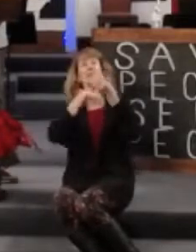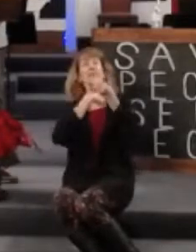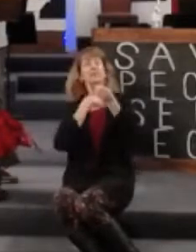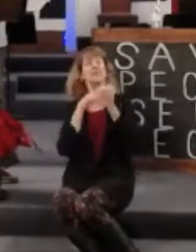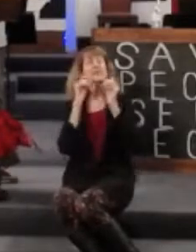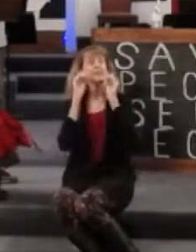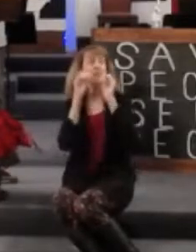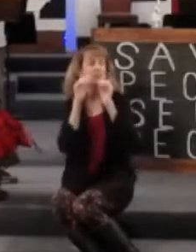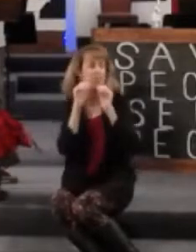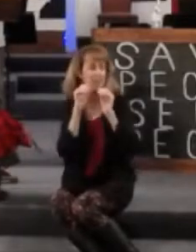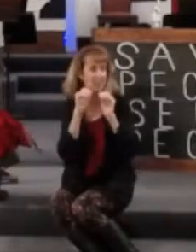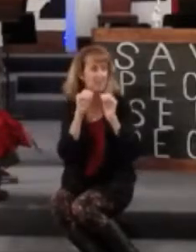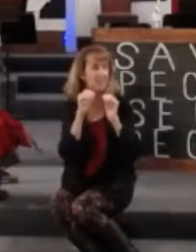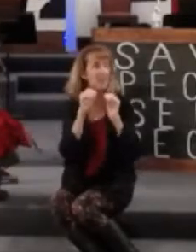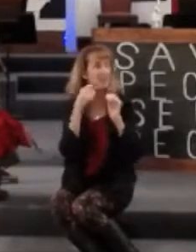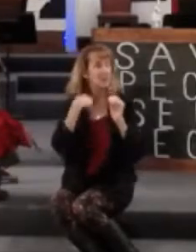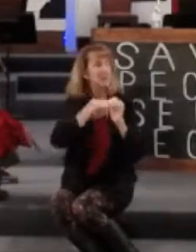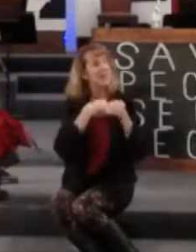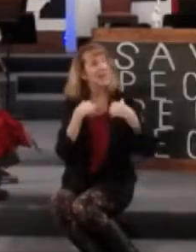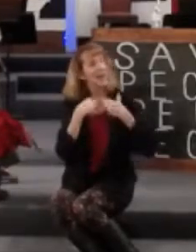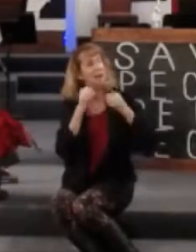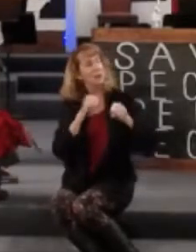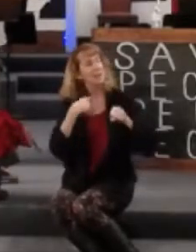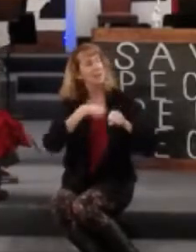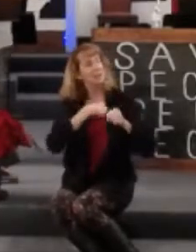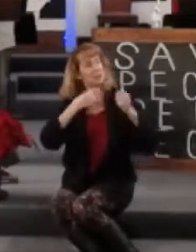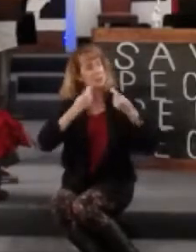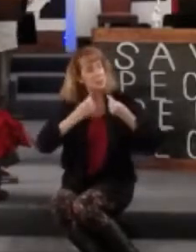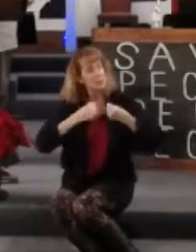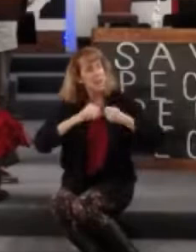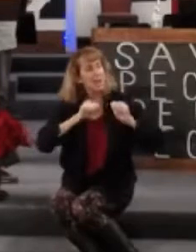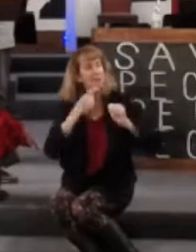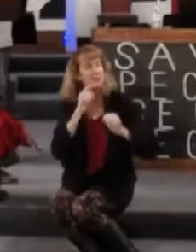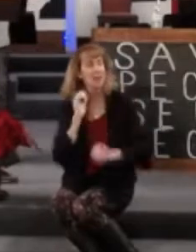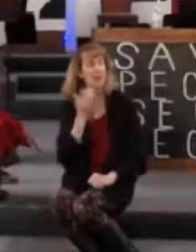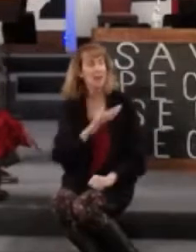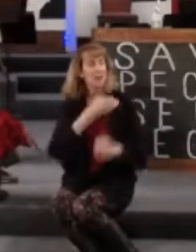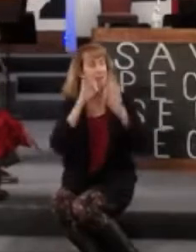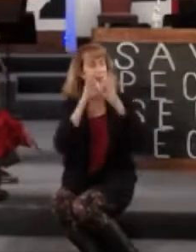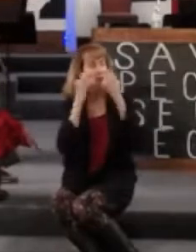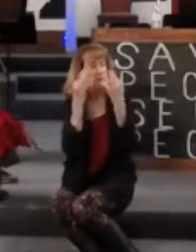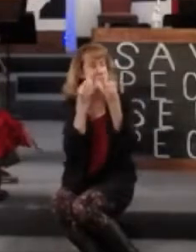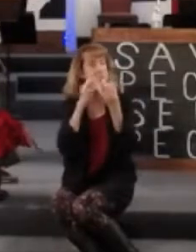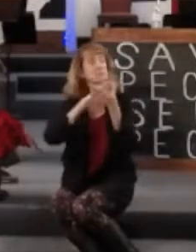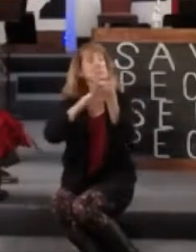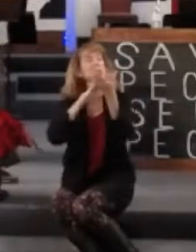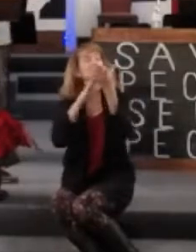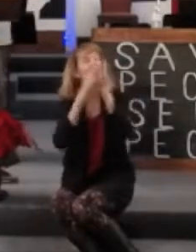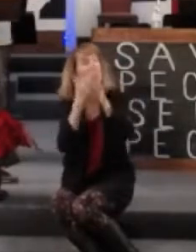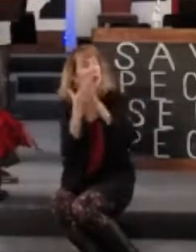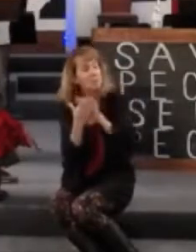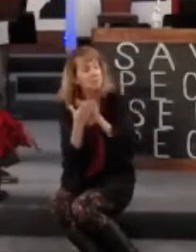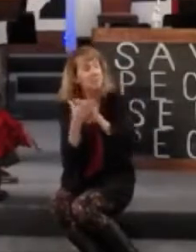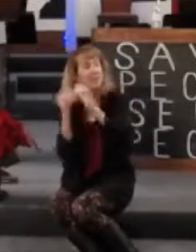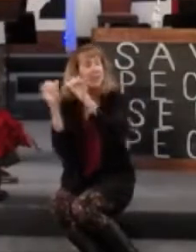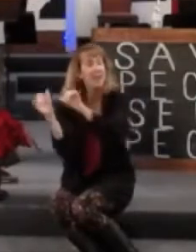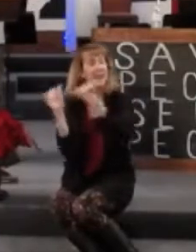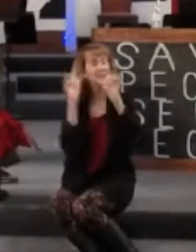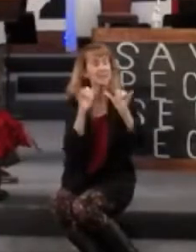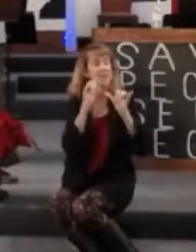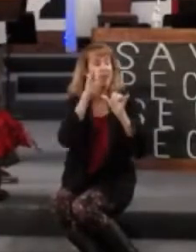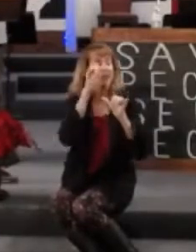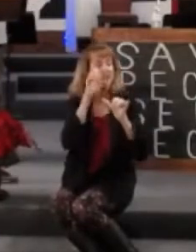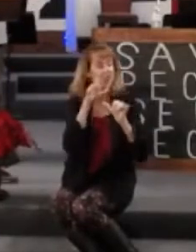people. There are instructions given for how we can strive for our families to become as ideal as